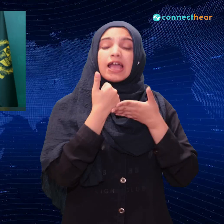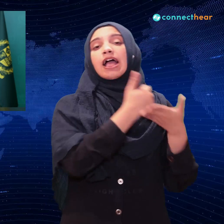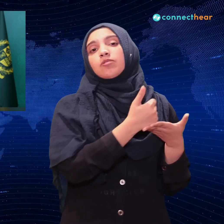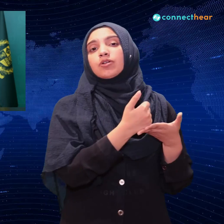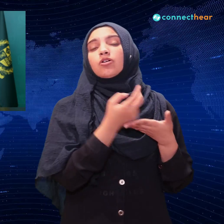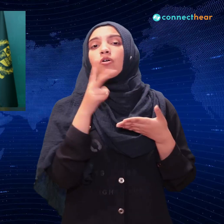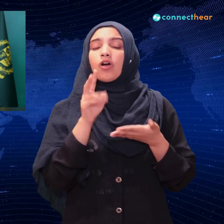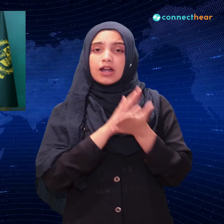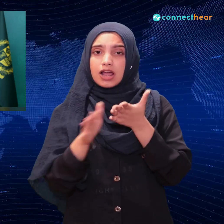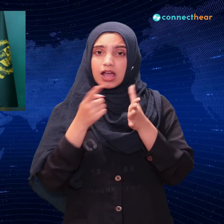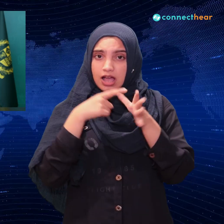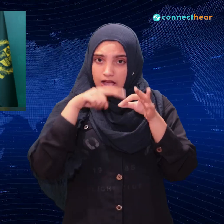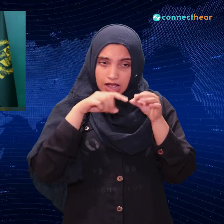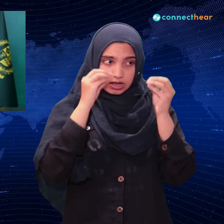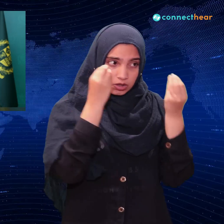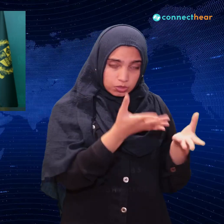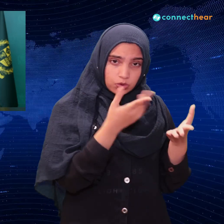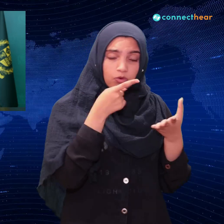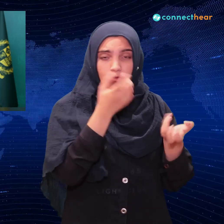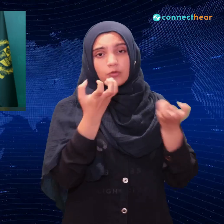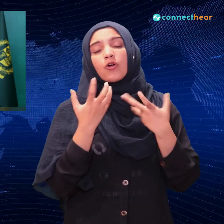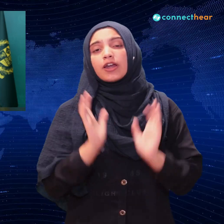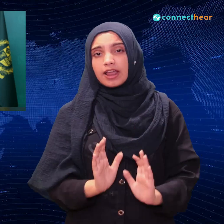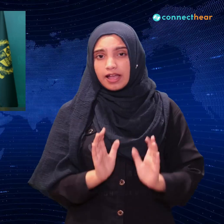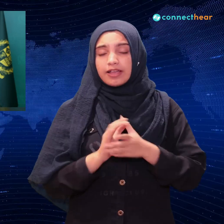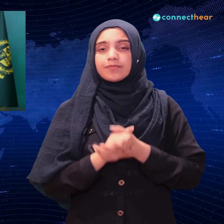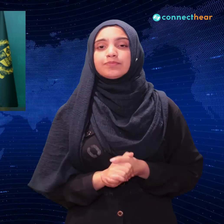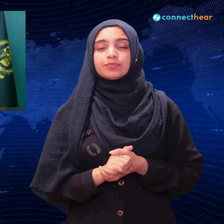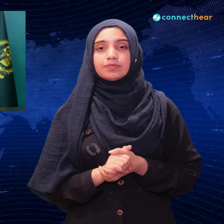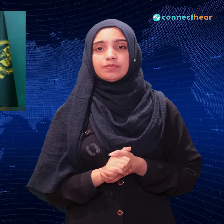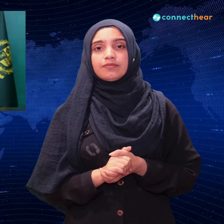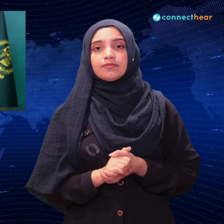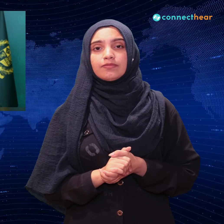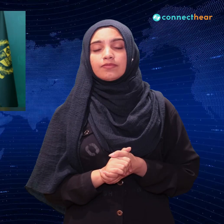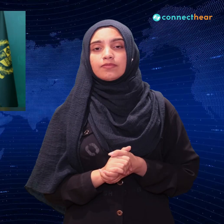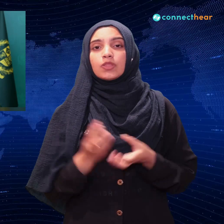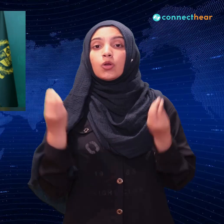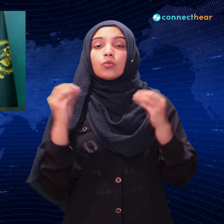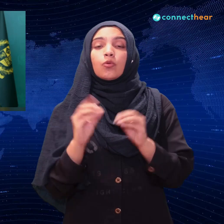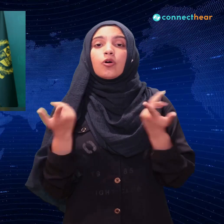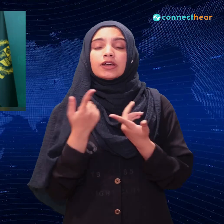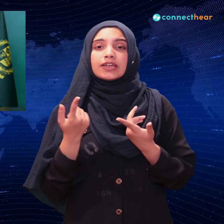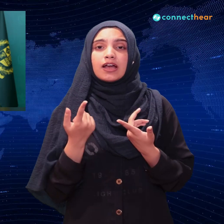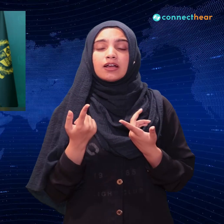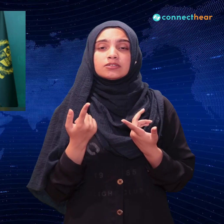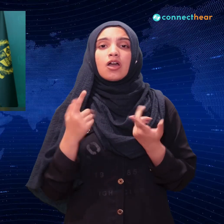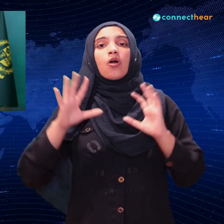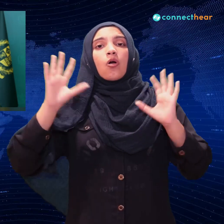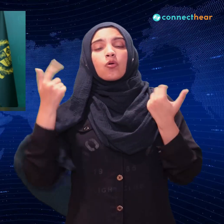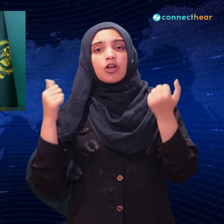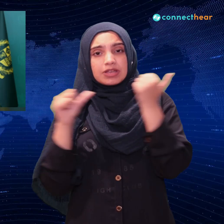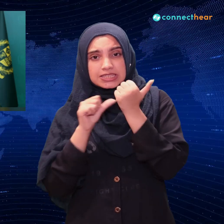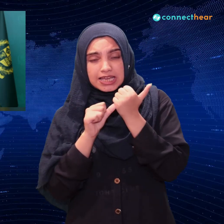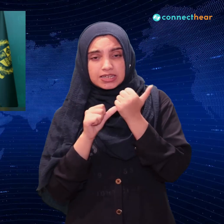Humanitarian assistance has to be given there immediately. And the Secretary General of the United